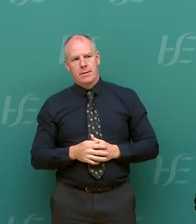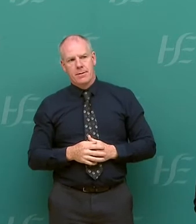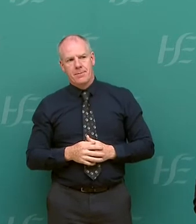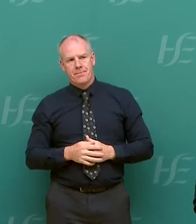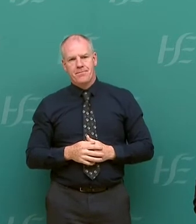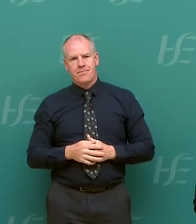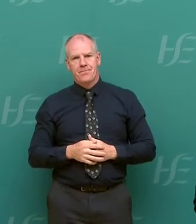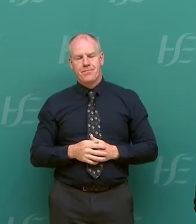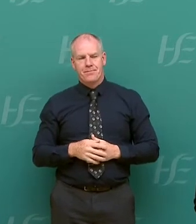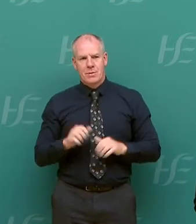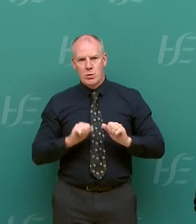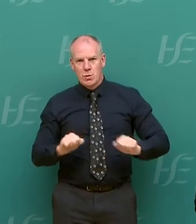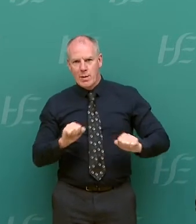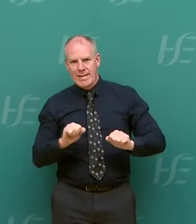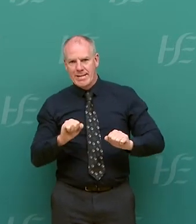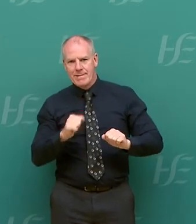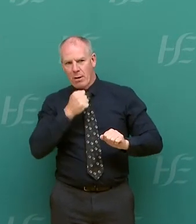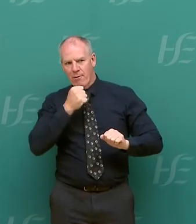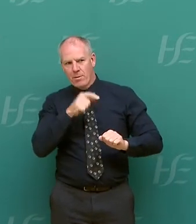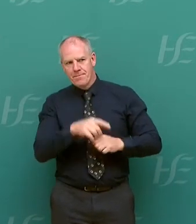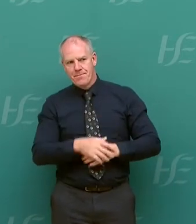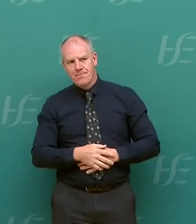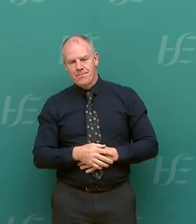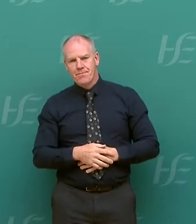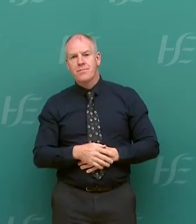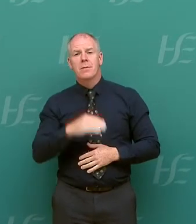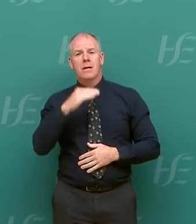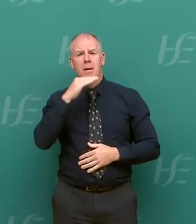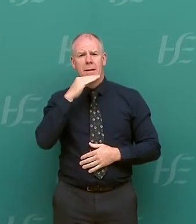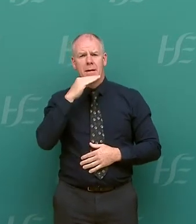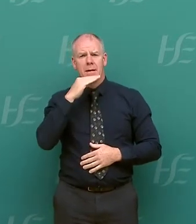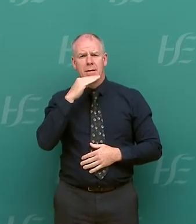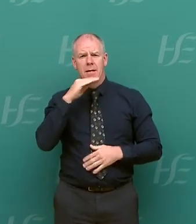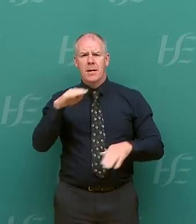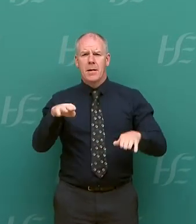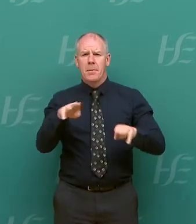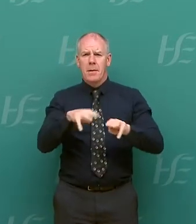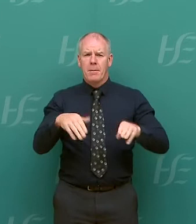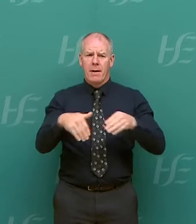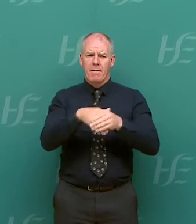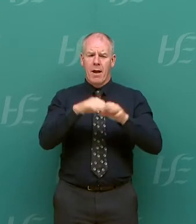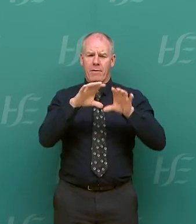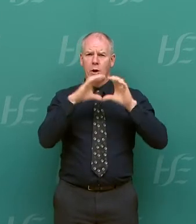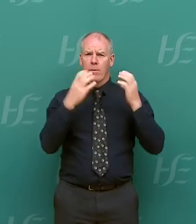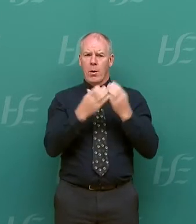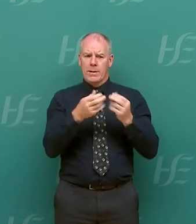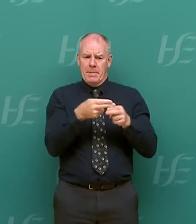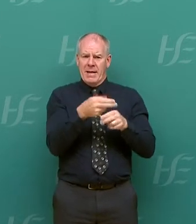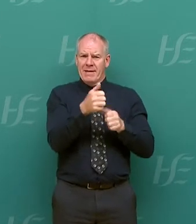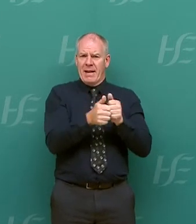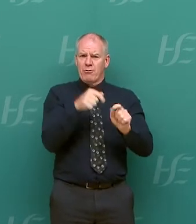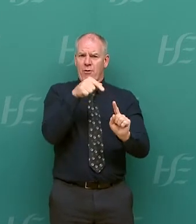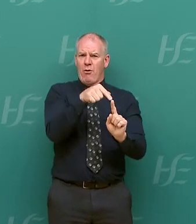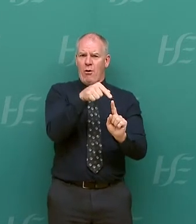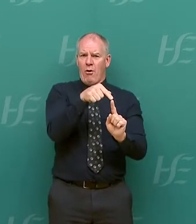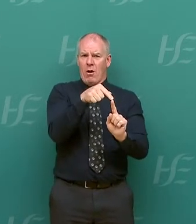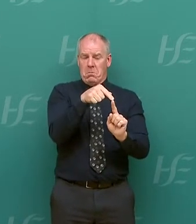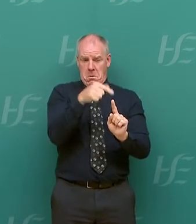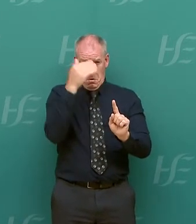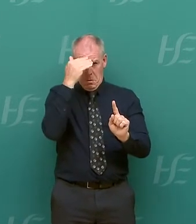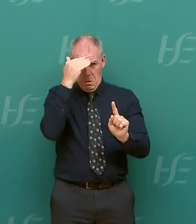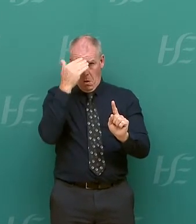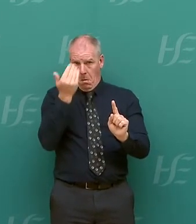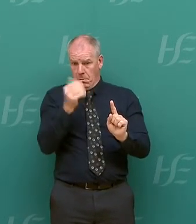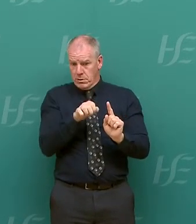Just wait for the microphone, Zara. I suppose surely people who are living in the community where this meat factory is, though, would probably like to know that there might